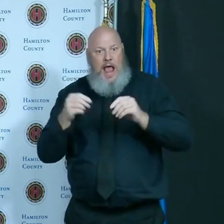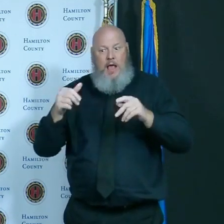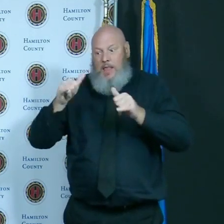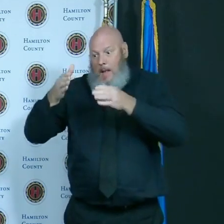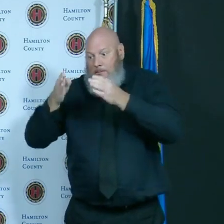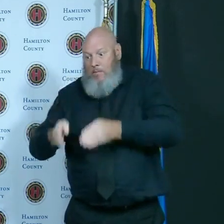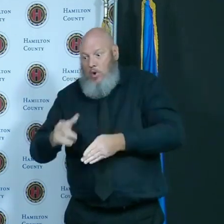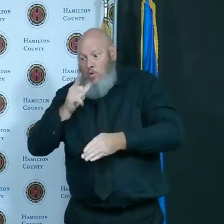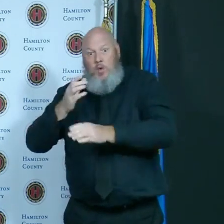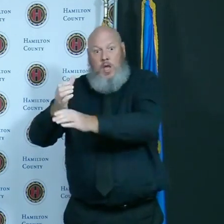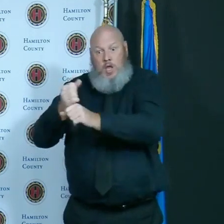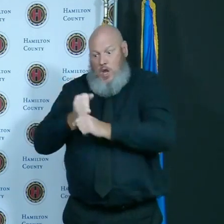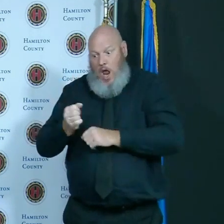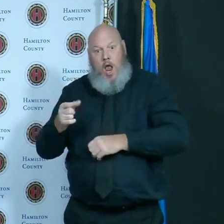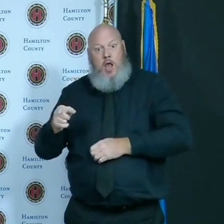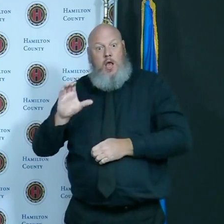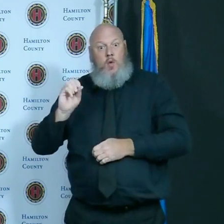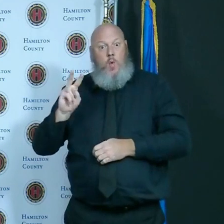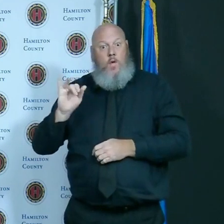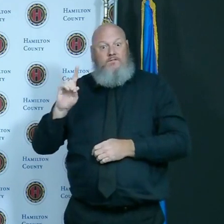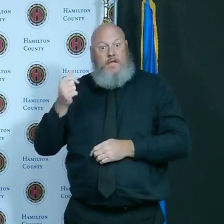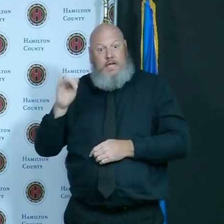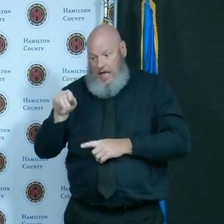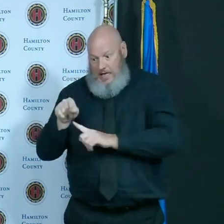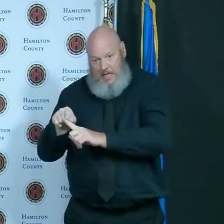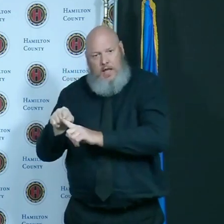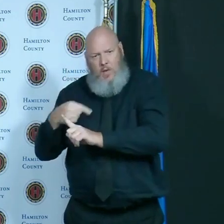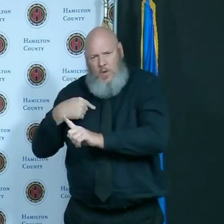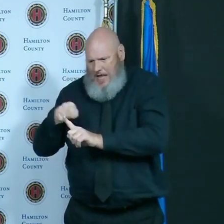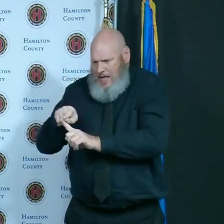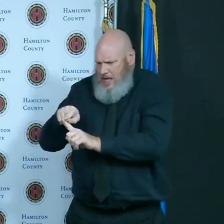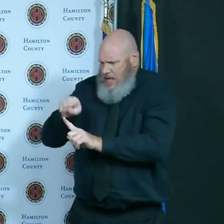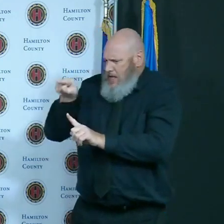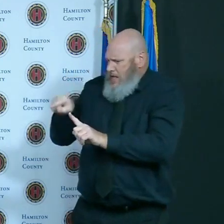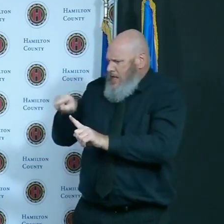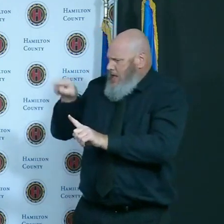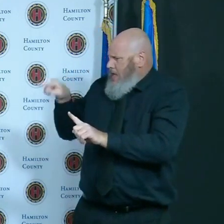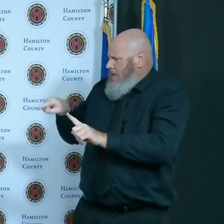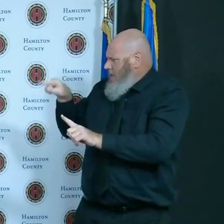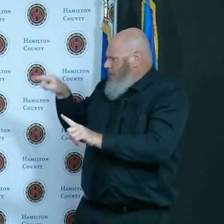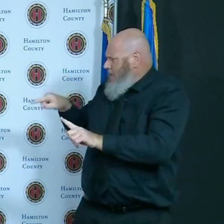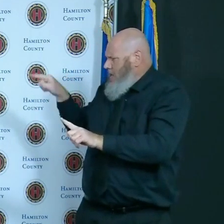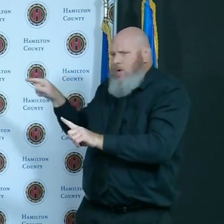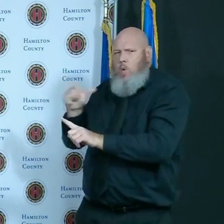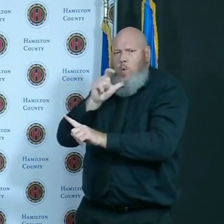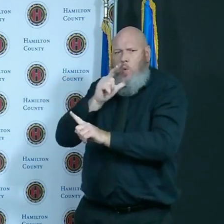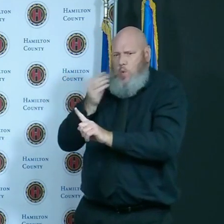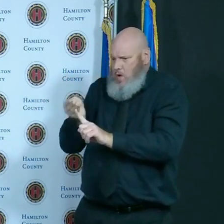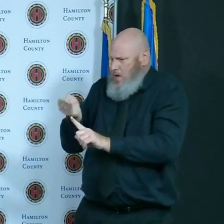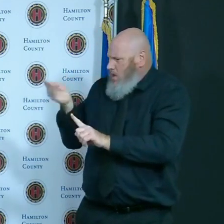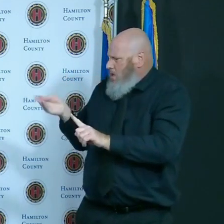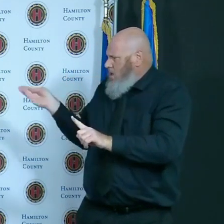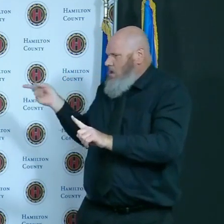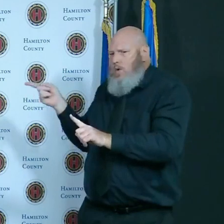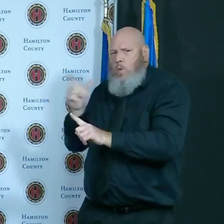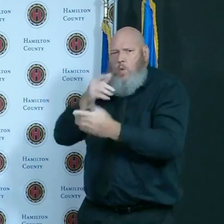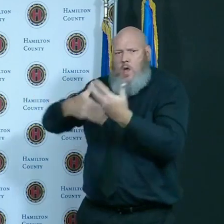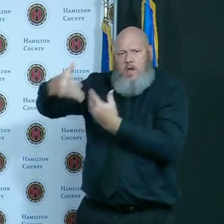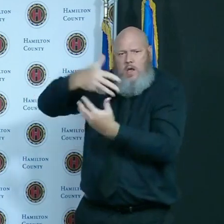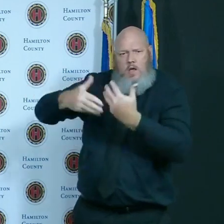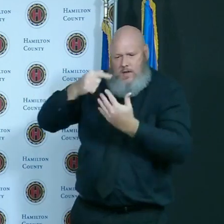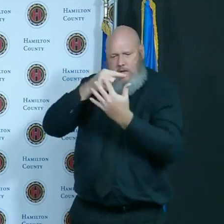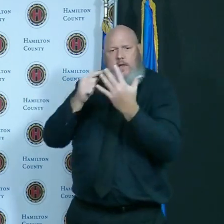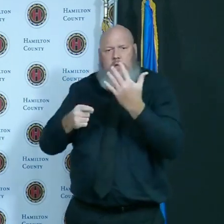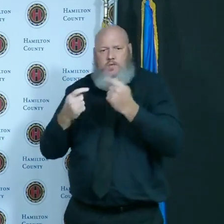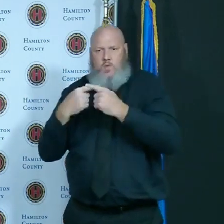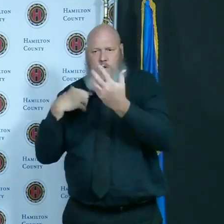volume of work at Public Health, but I've asked the Health Commissioner about this, and I feel pretty confident we're going to have some good numbers by next